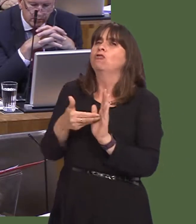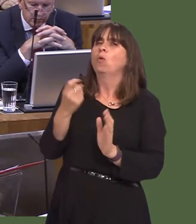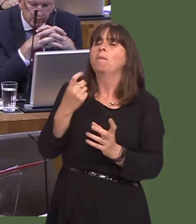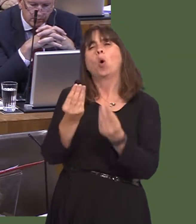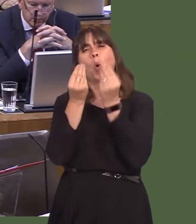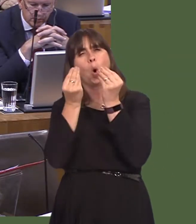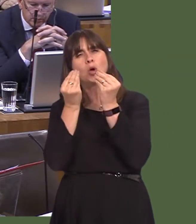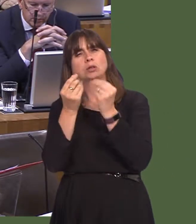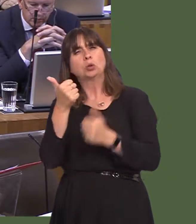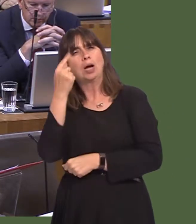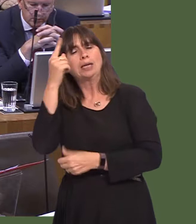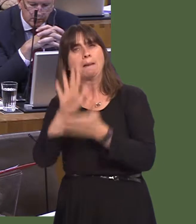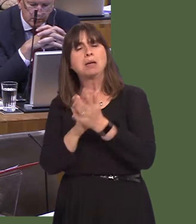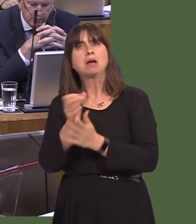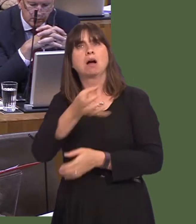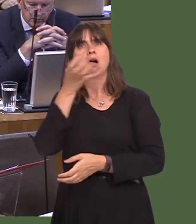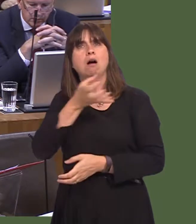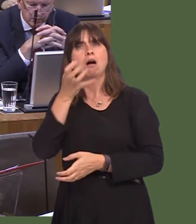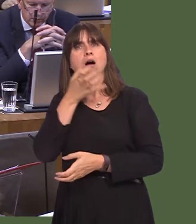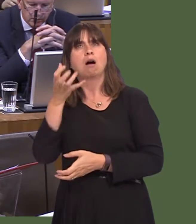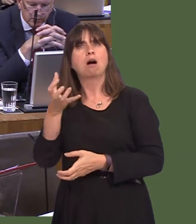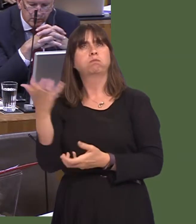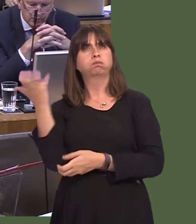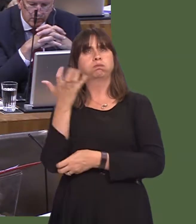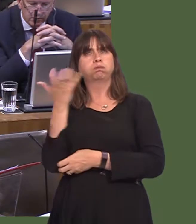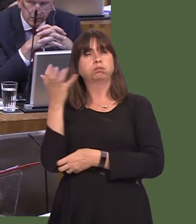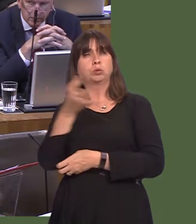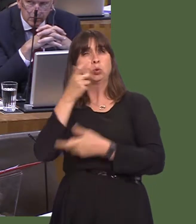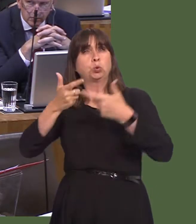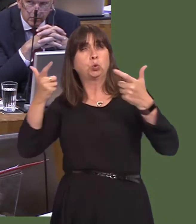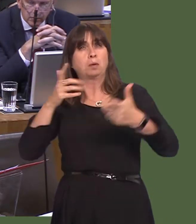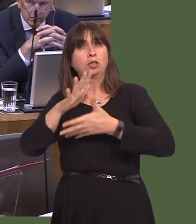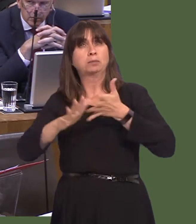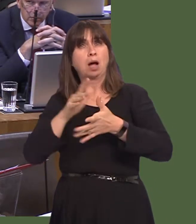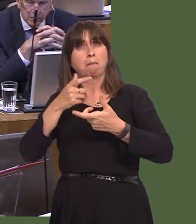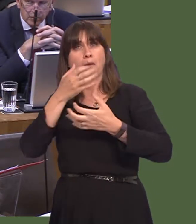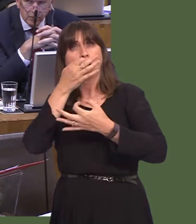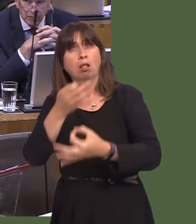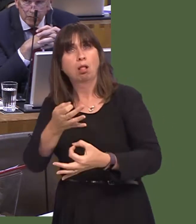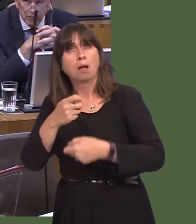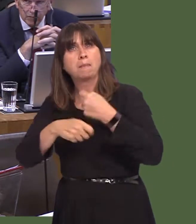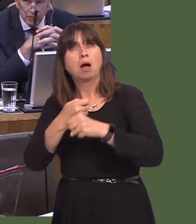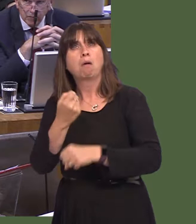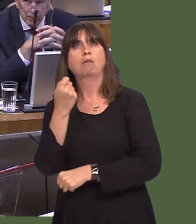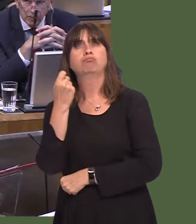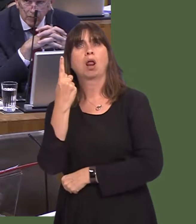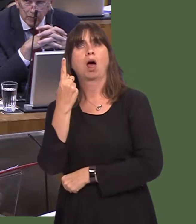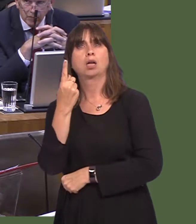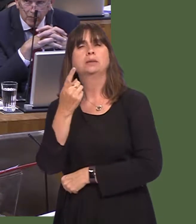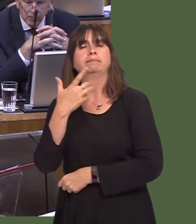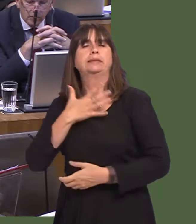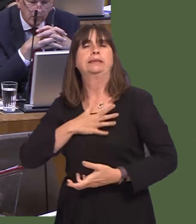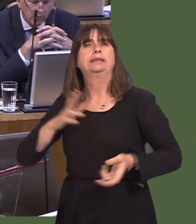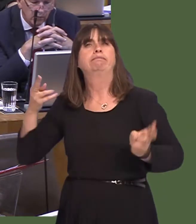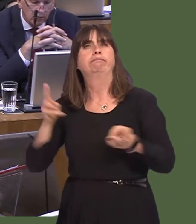understand the effects of alcohol and alcohol abuse. In some ways, I support it's the extension of the speed awareness courses that